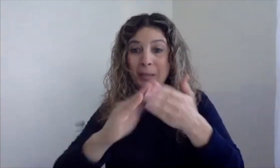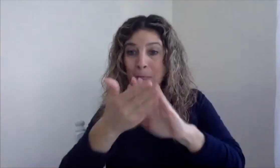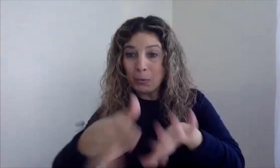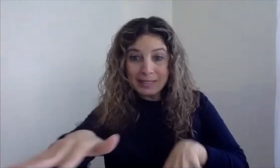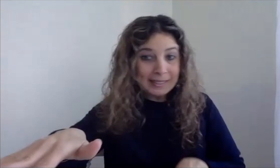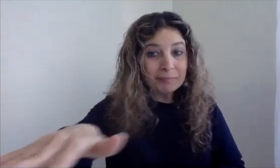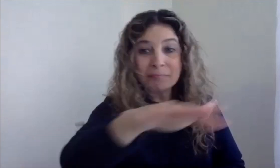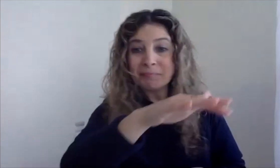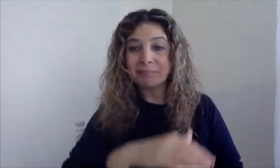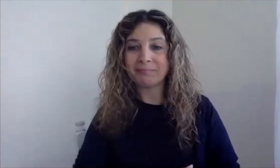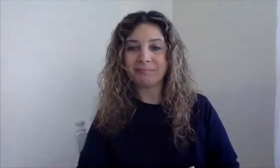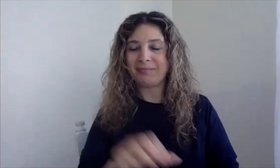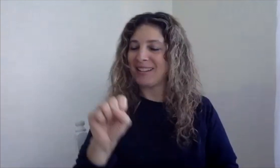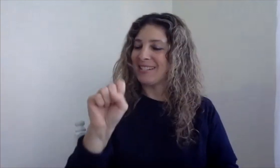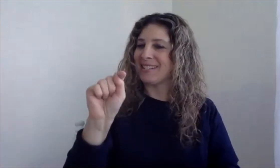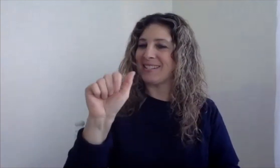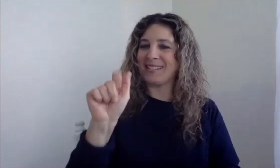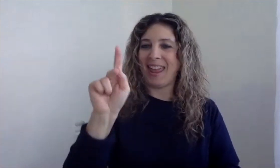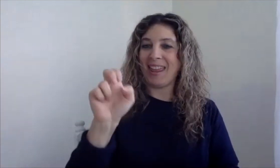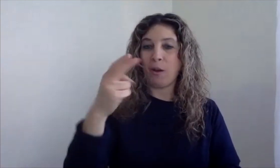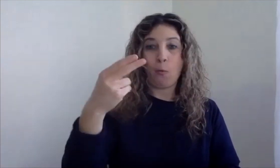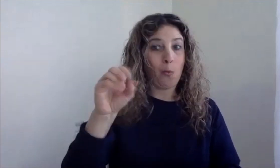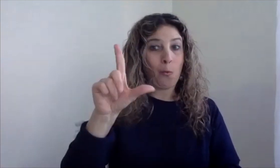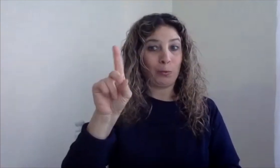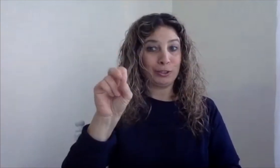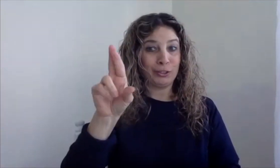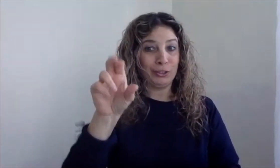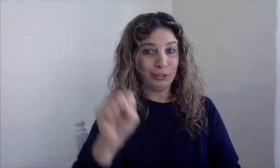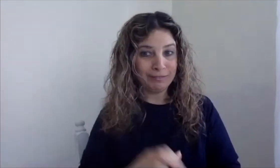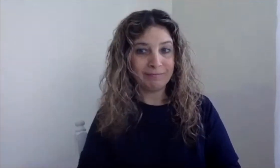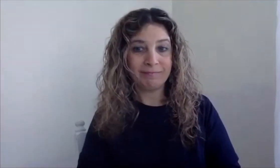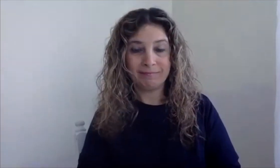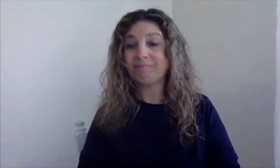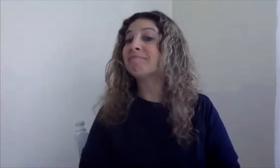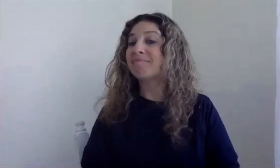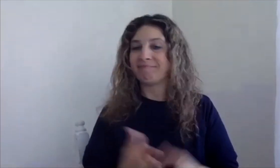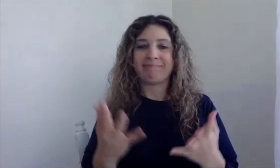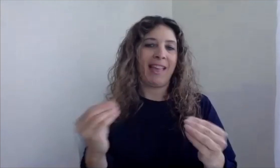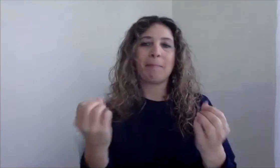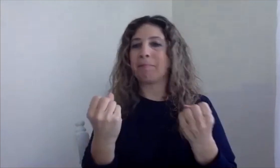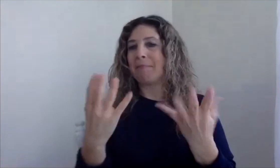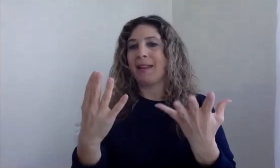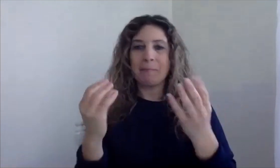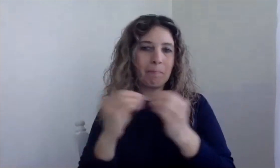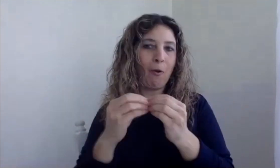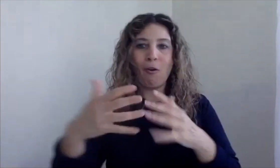employees, students, the general deaf community. All the stakeholders should have access to what we have to say.